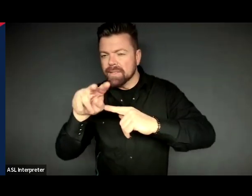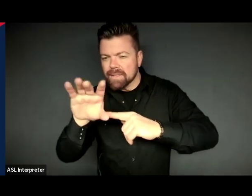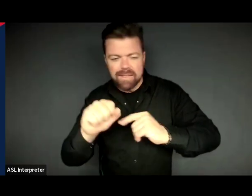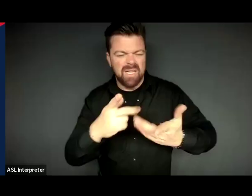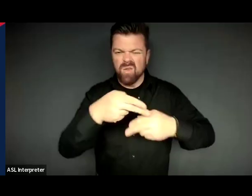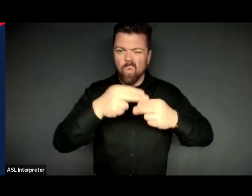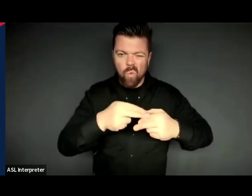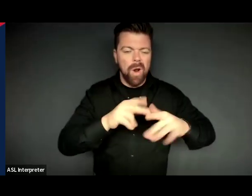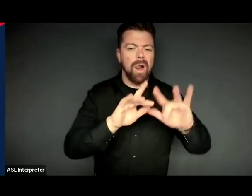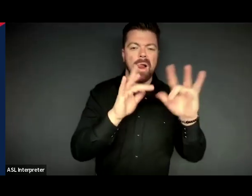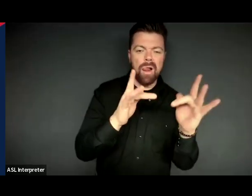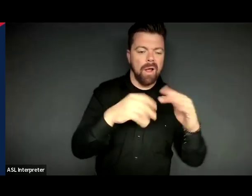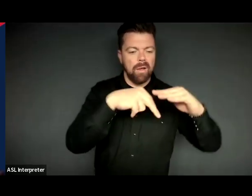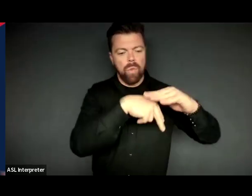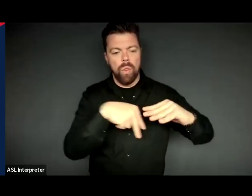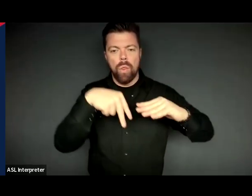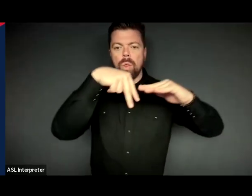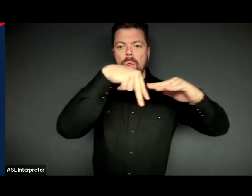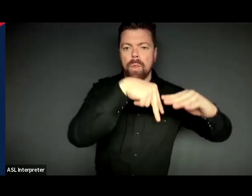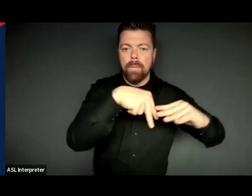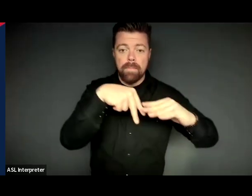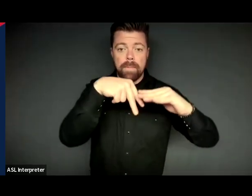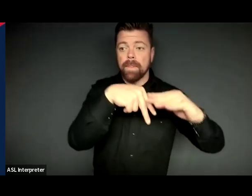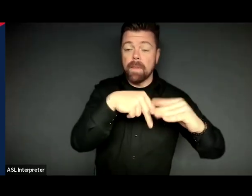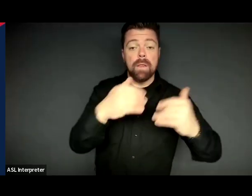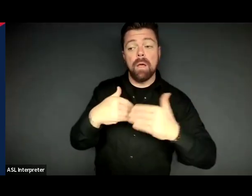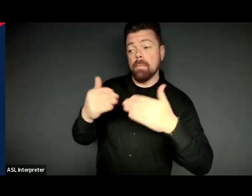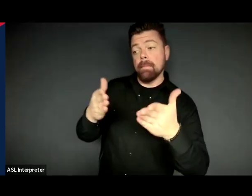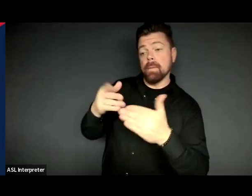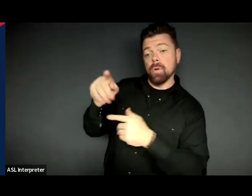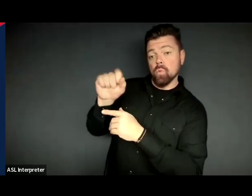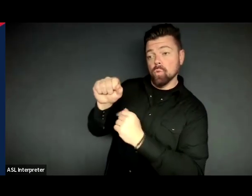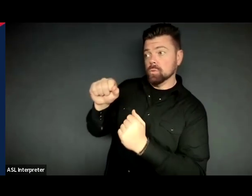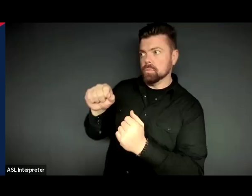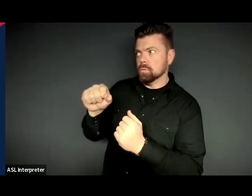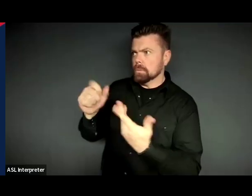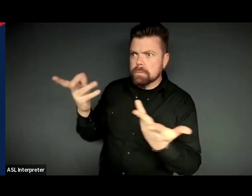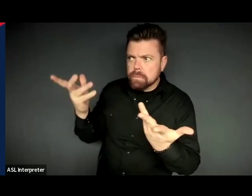public pools. So if you can't find one, you Google heated pool near